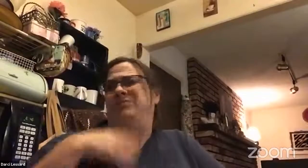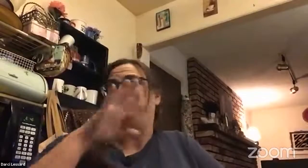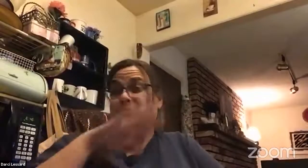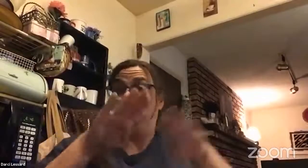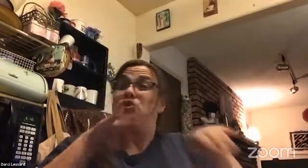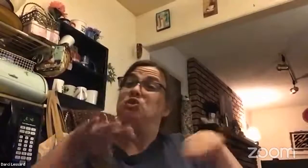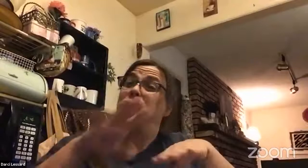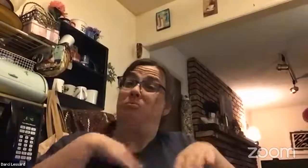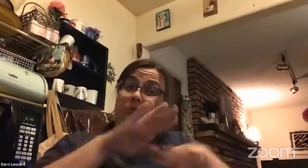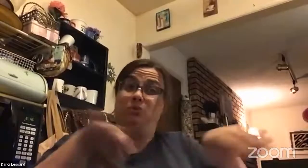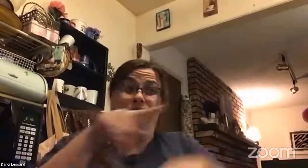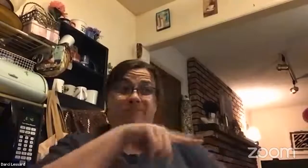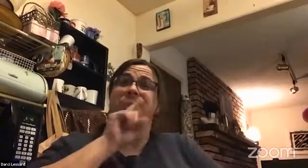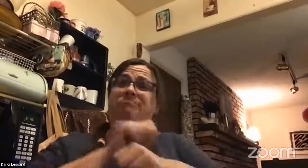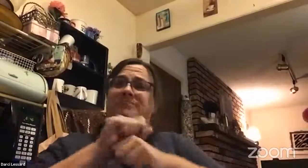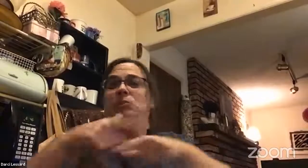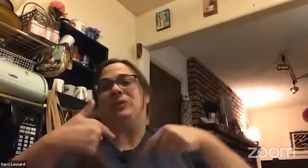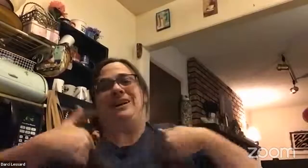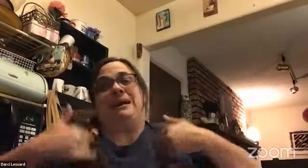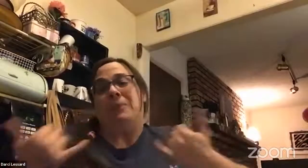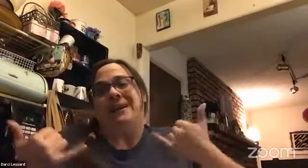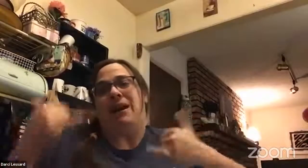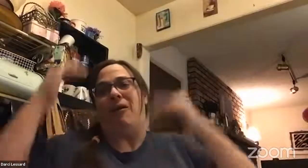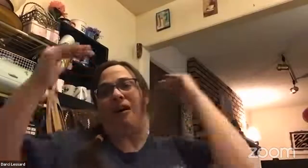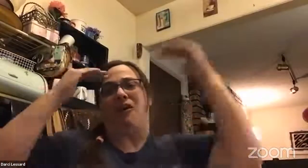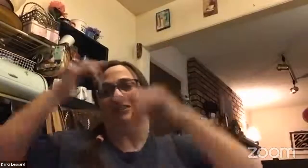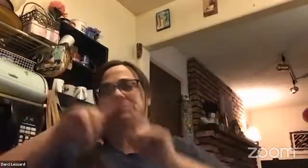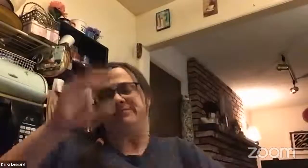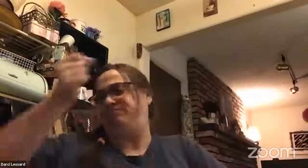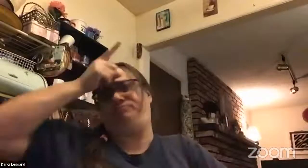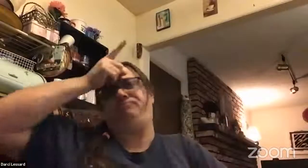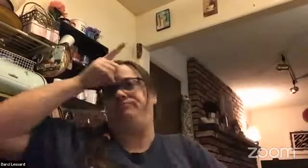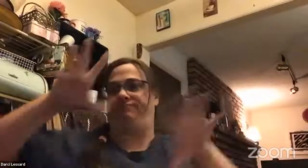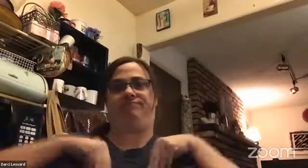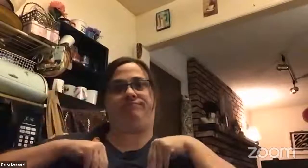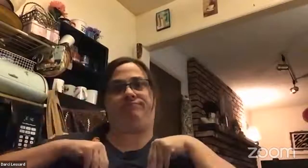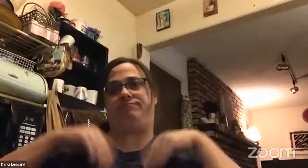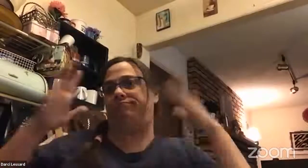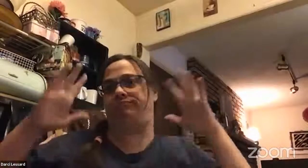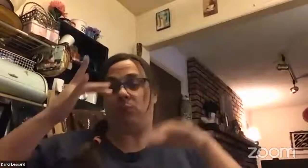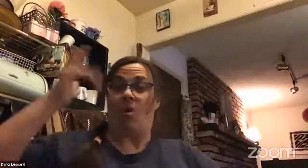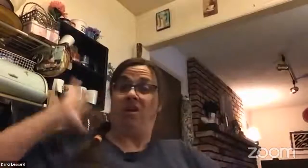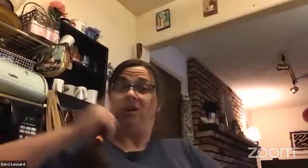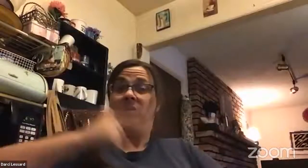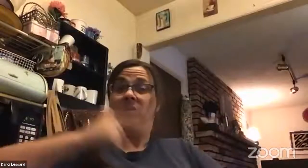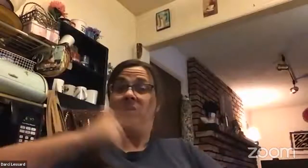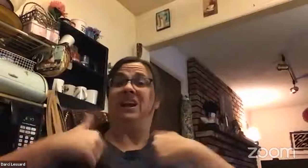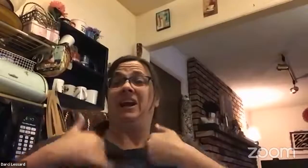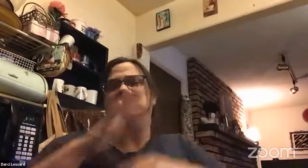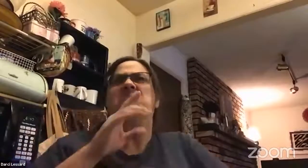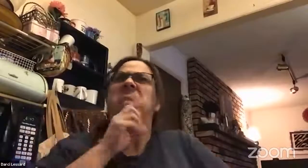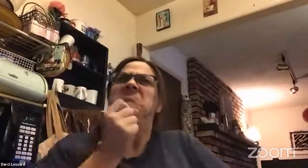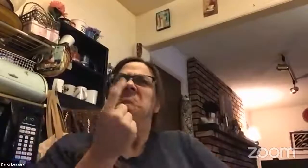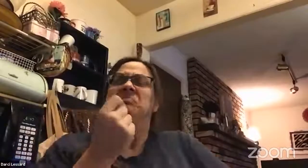my kids were young, and at the time I had to prove them wrong. And my kids are adults now and they get it, and they've accepted our